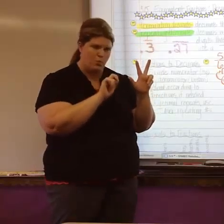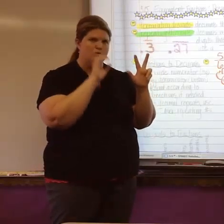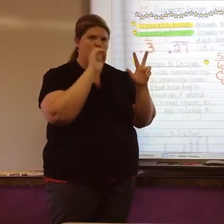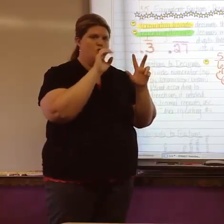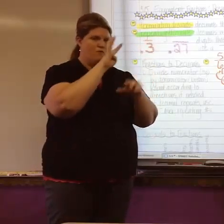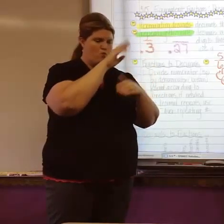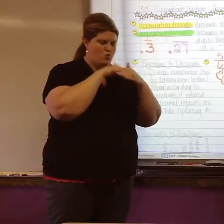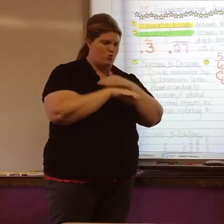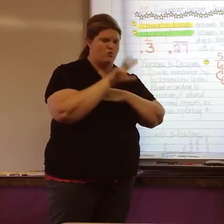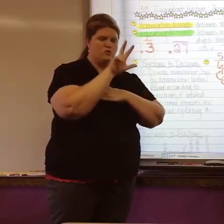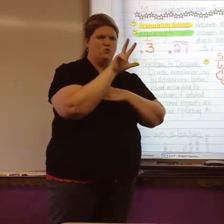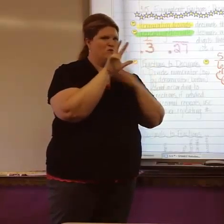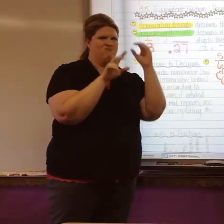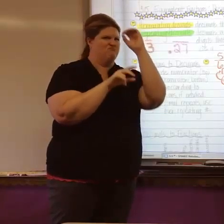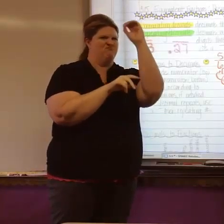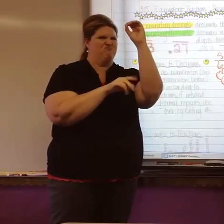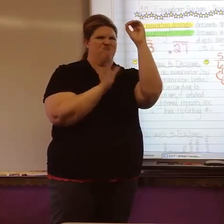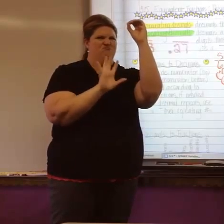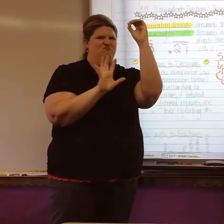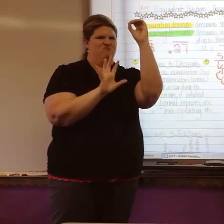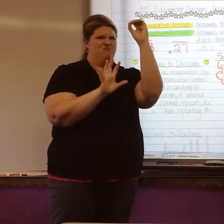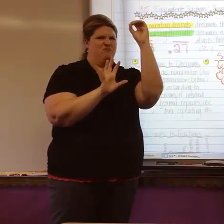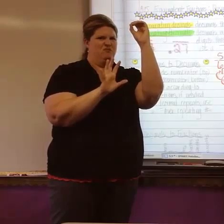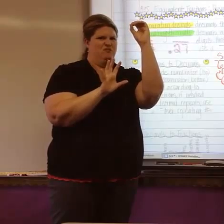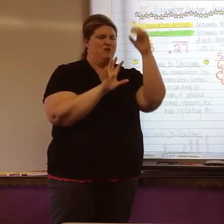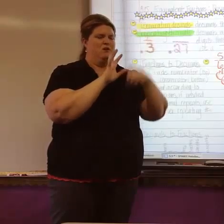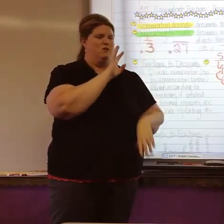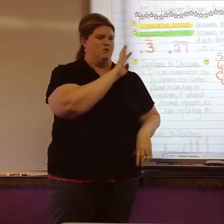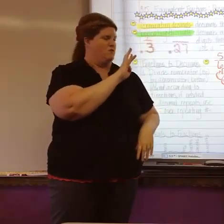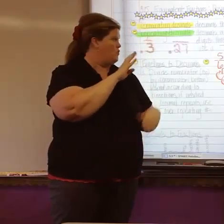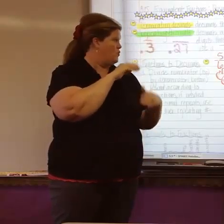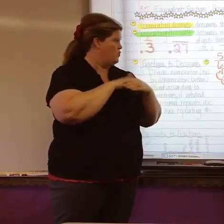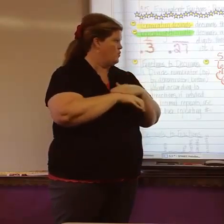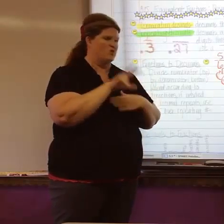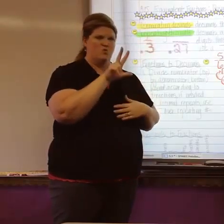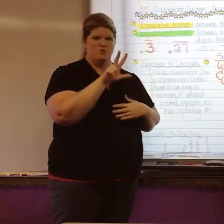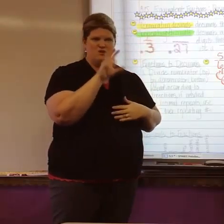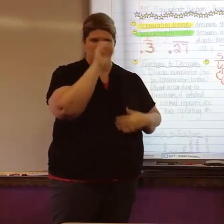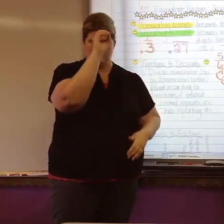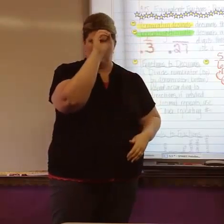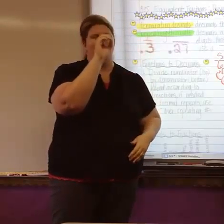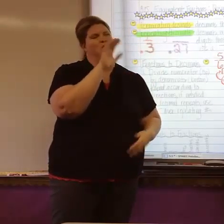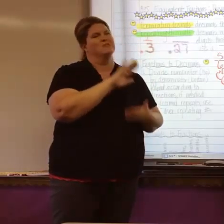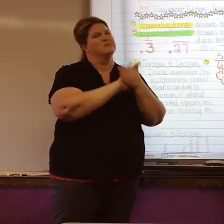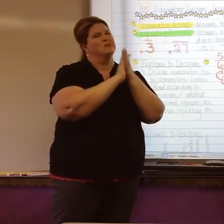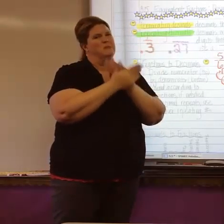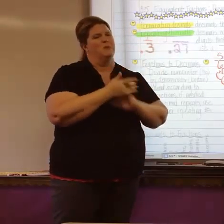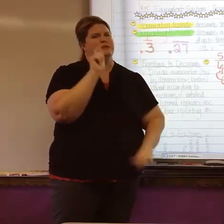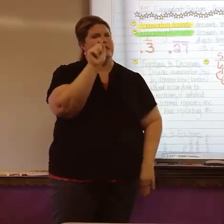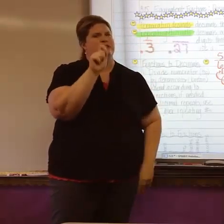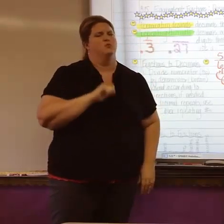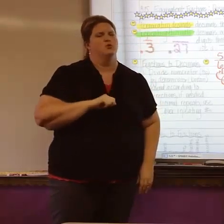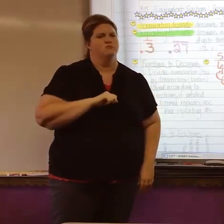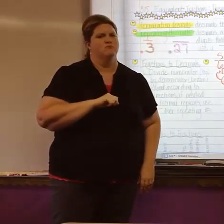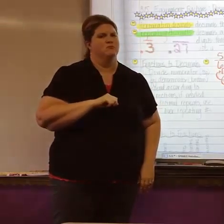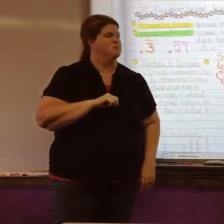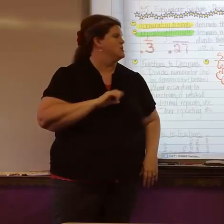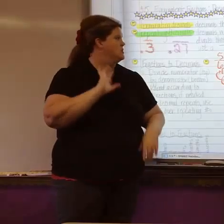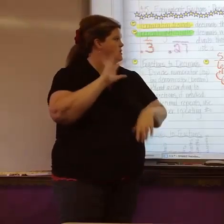Can you be done? Is 3 divided by 4 0? No, it's a decimal. So you have